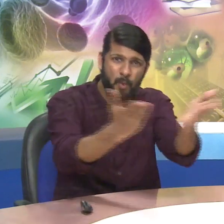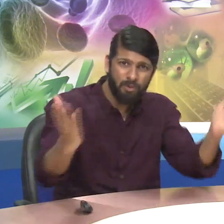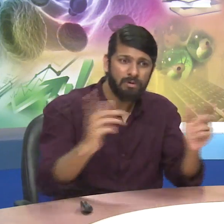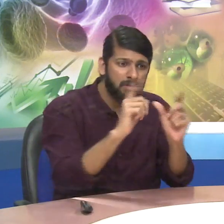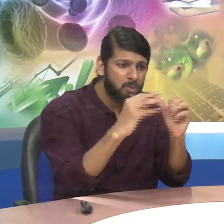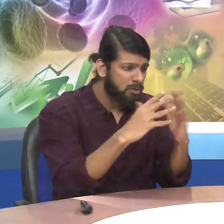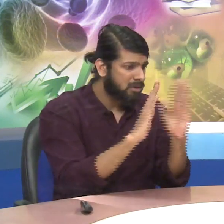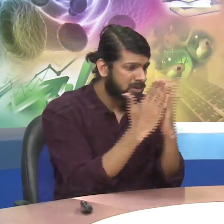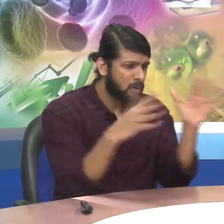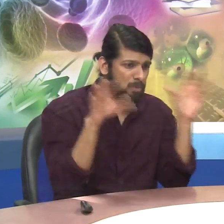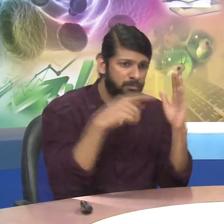22